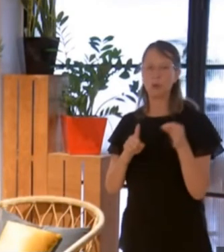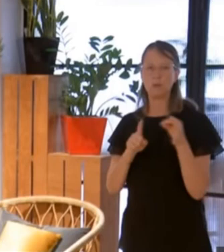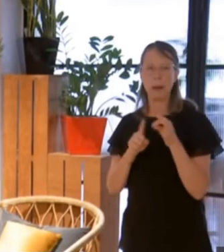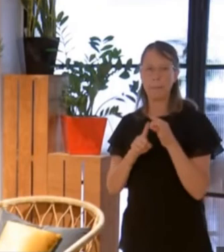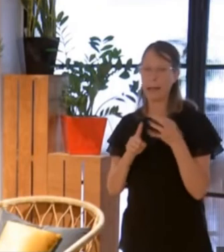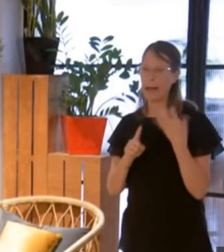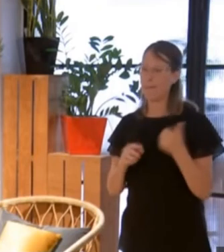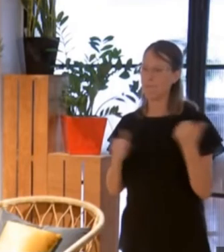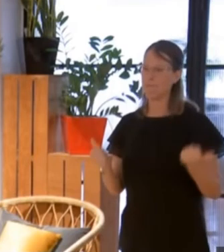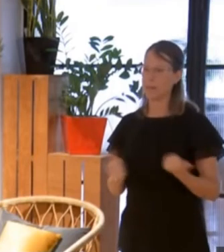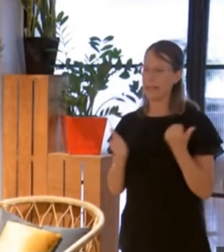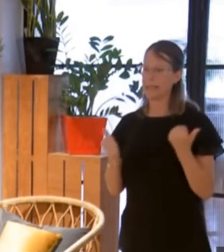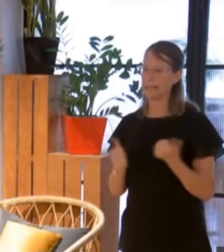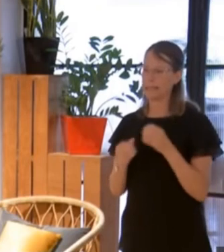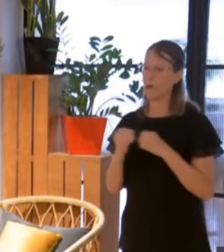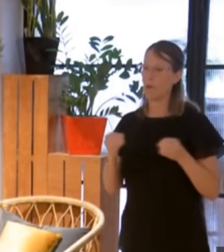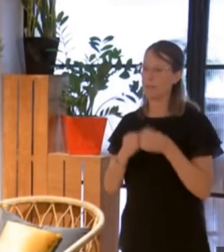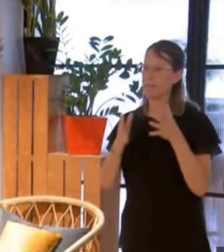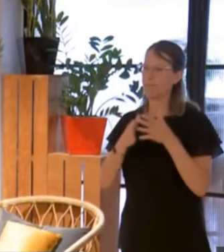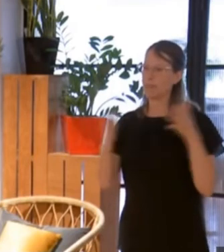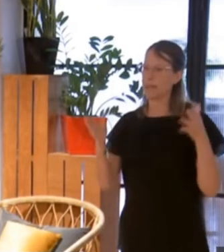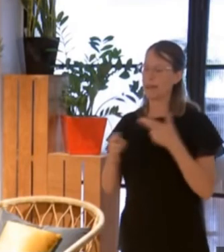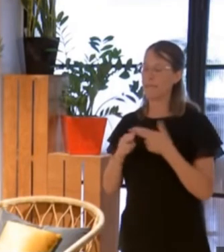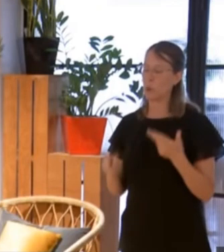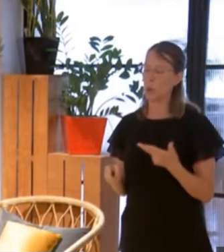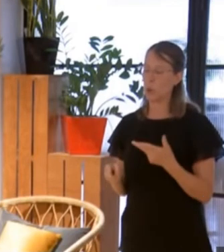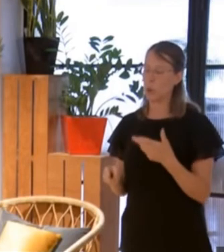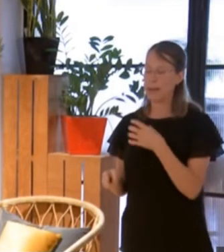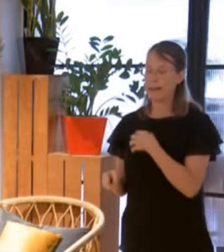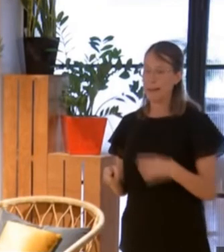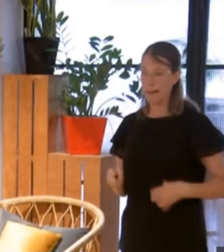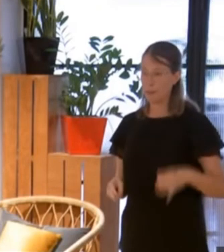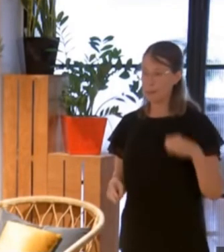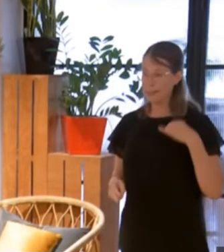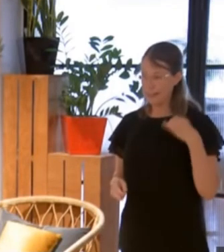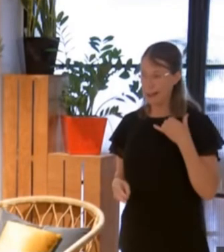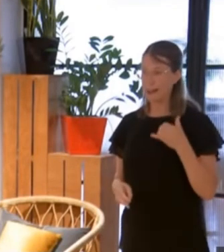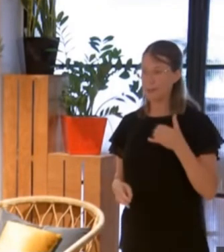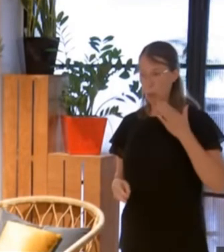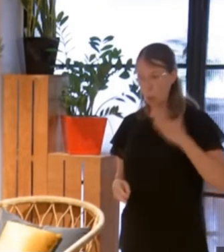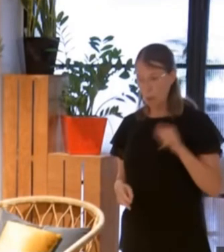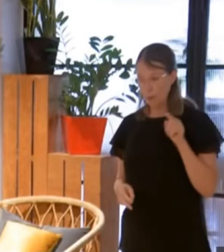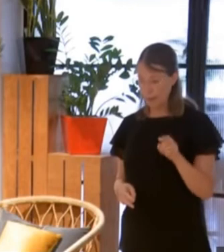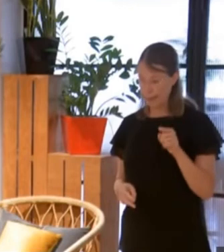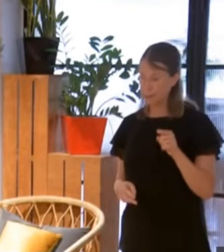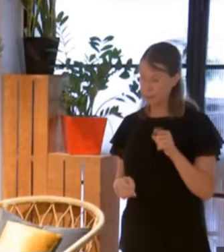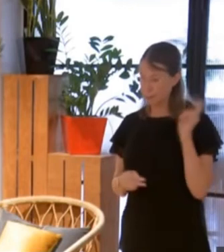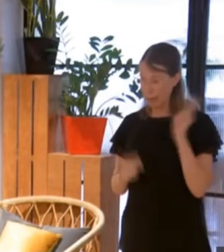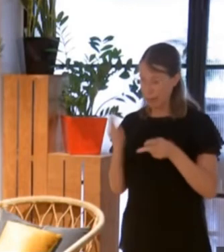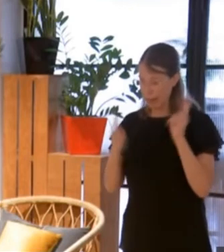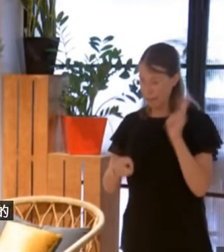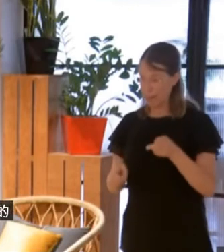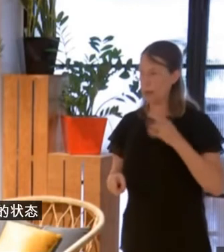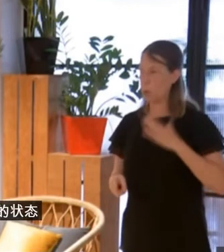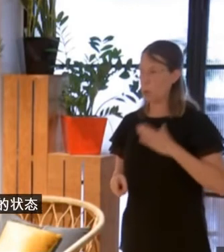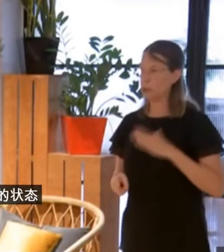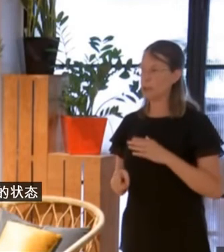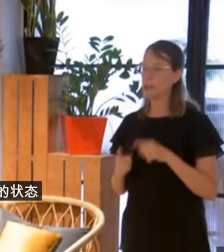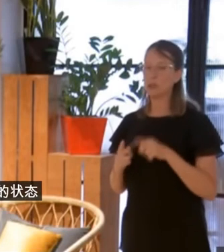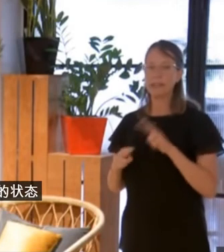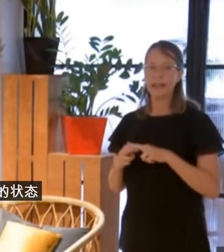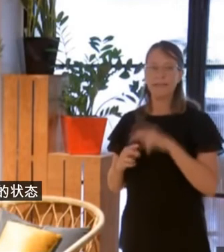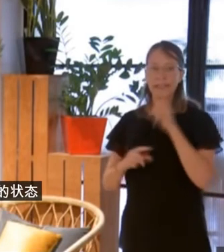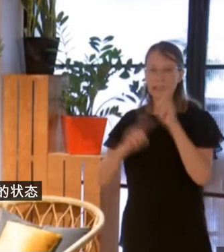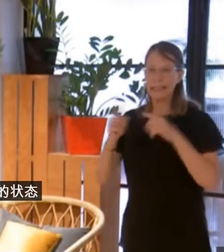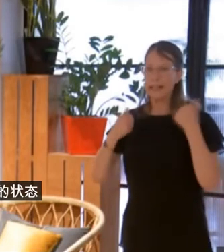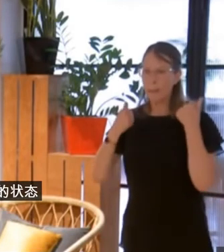service. But we want to do that safely. But we want to bring life back. When cities go well across our state goes